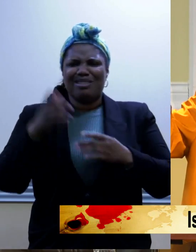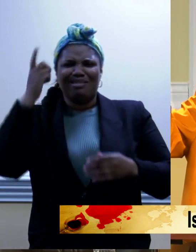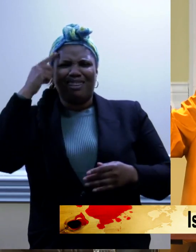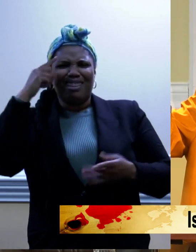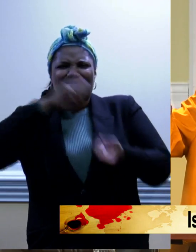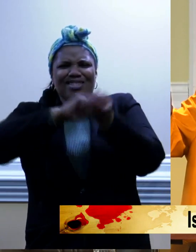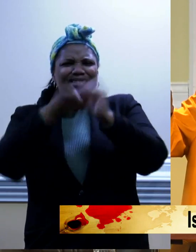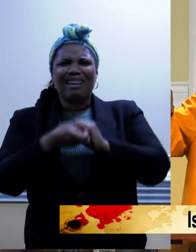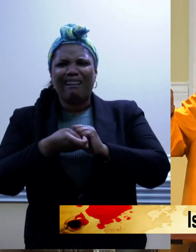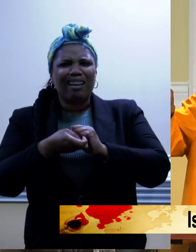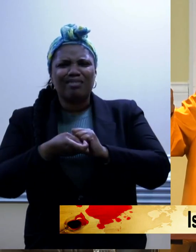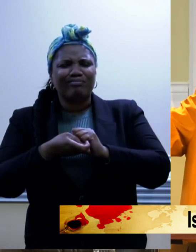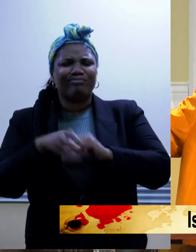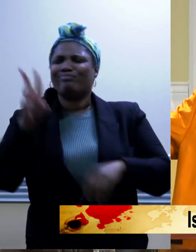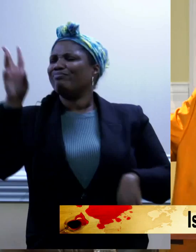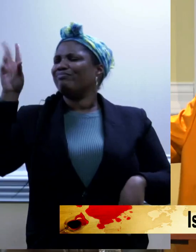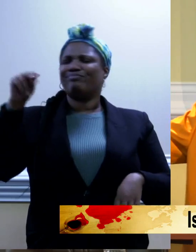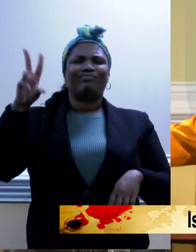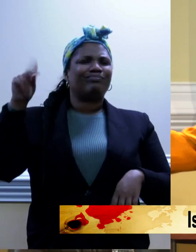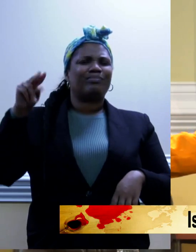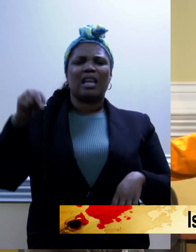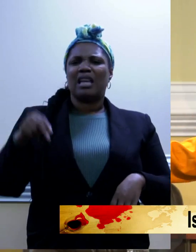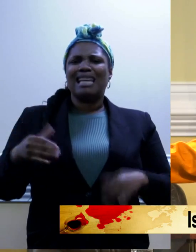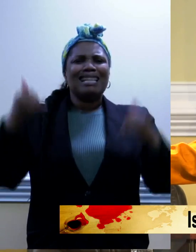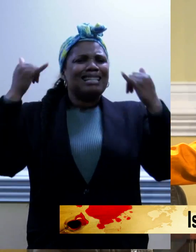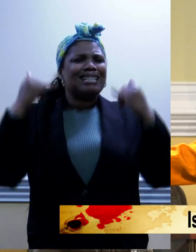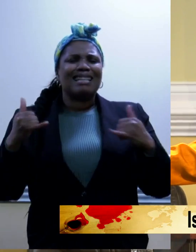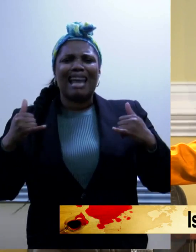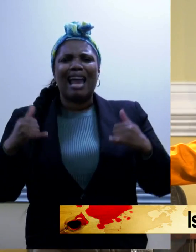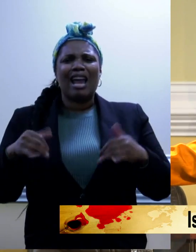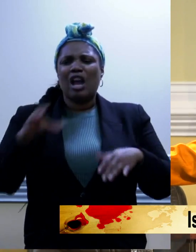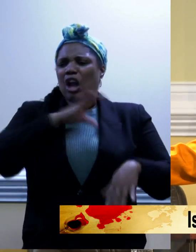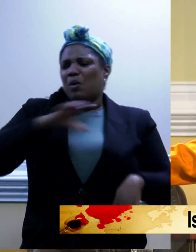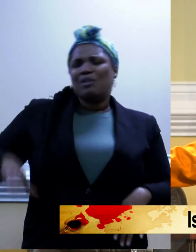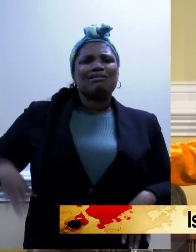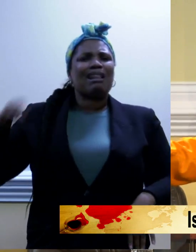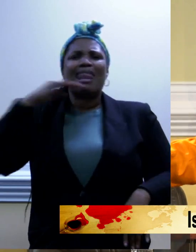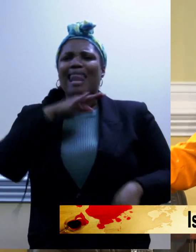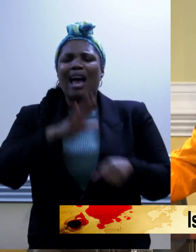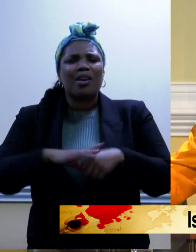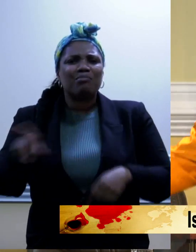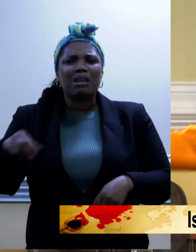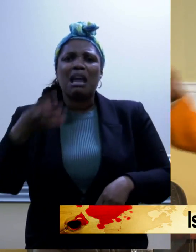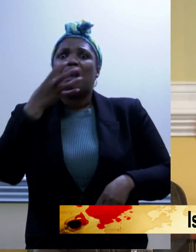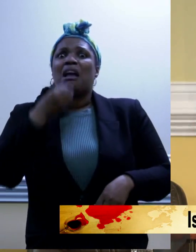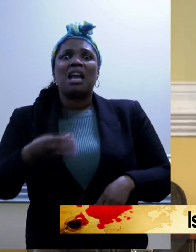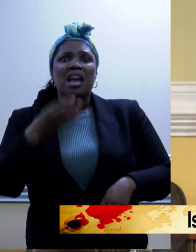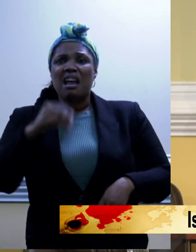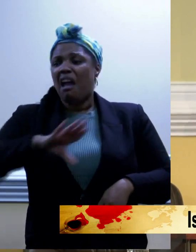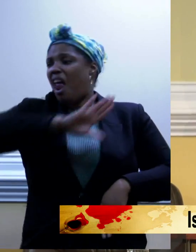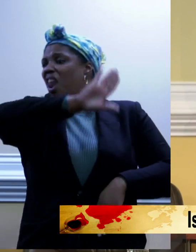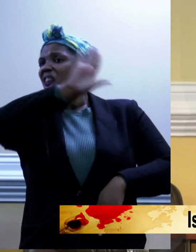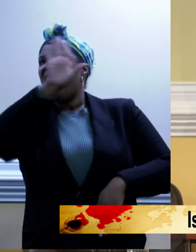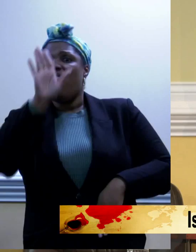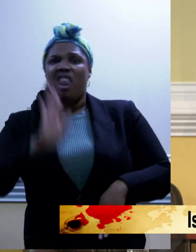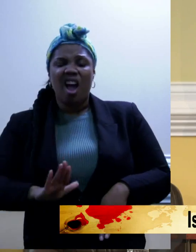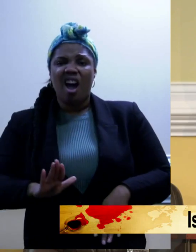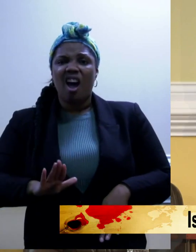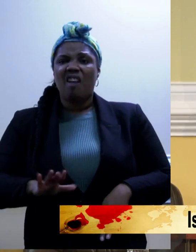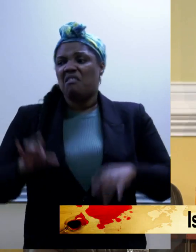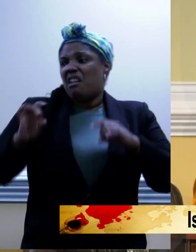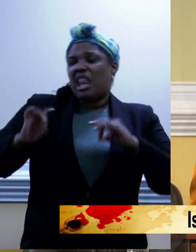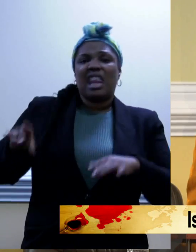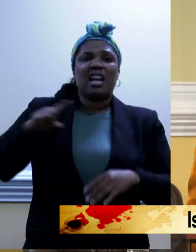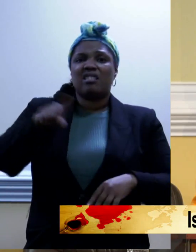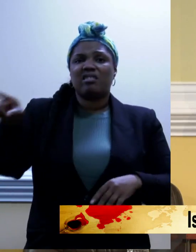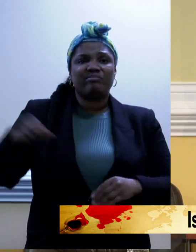changed? The modern day Christian lie on him. And Hebrew Israelites have never